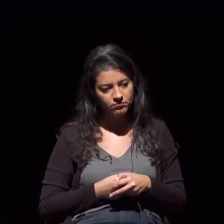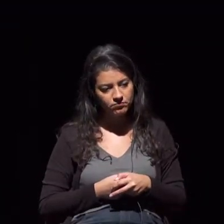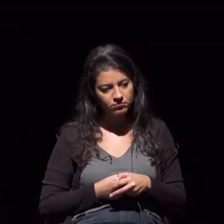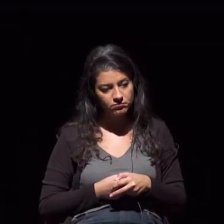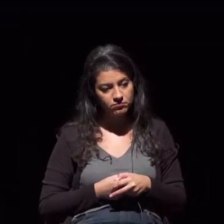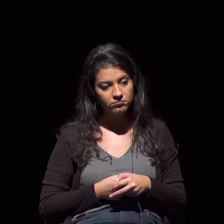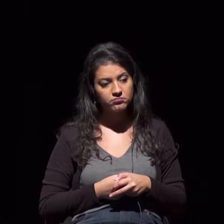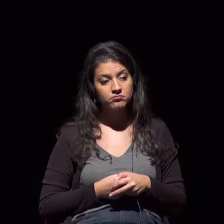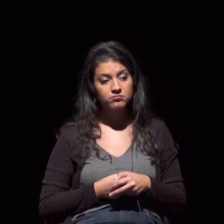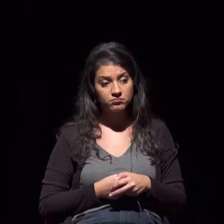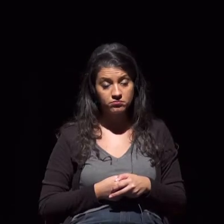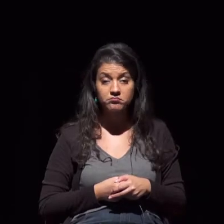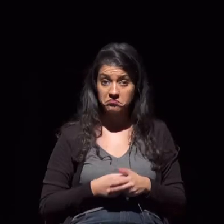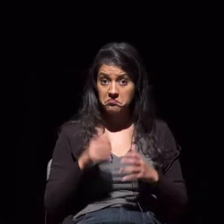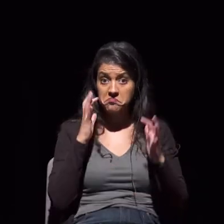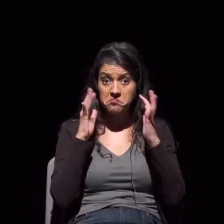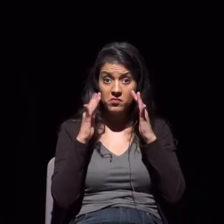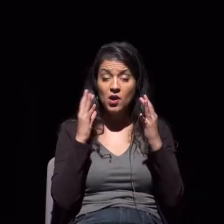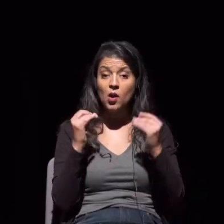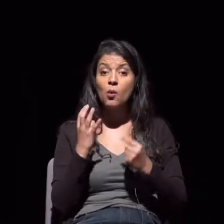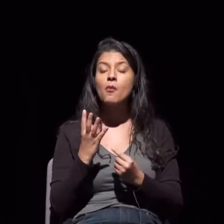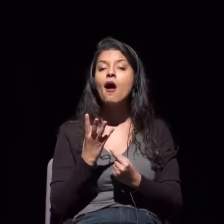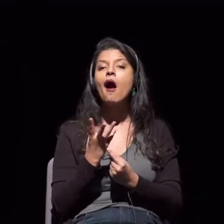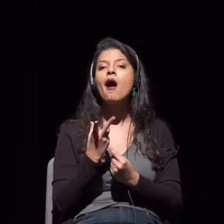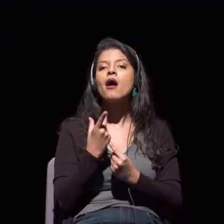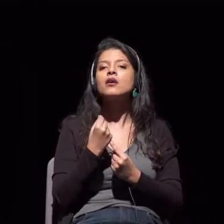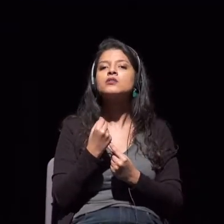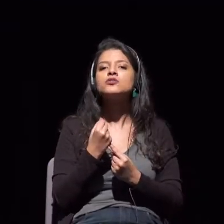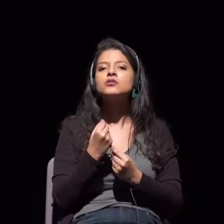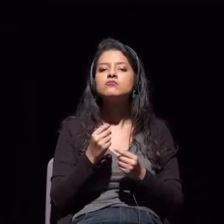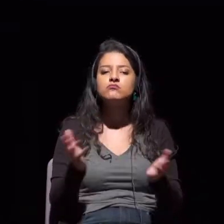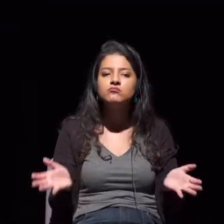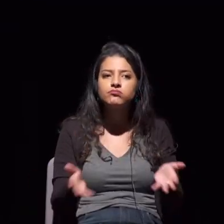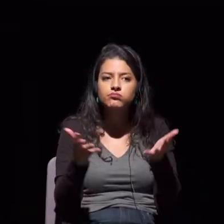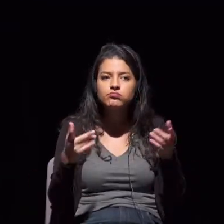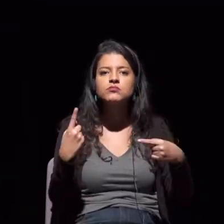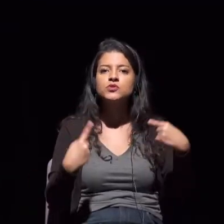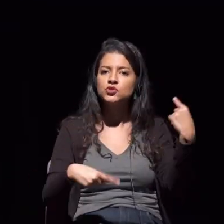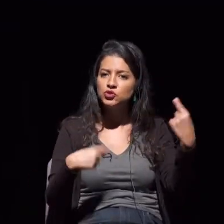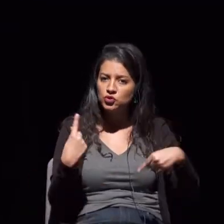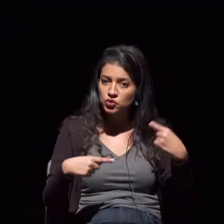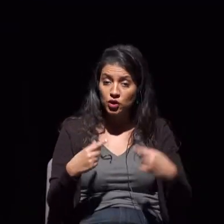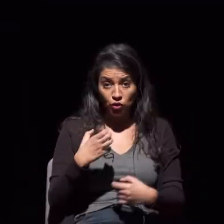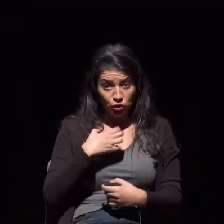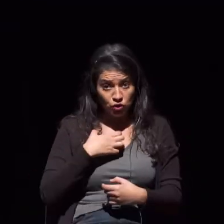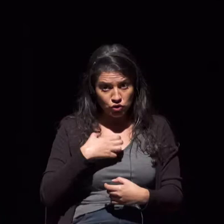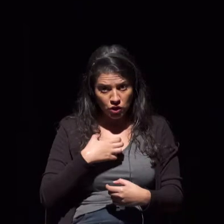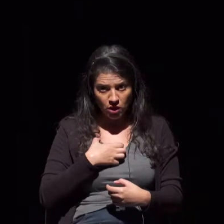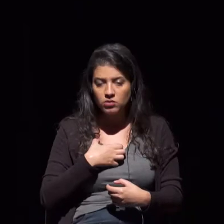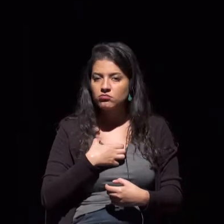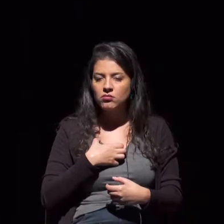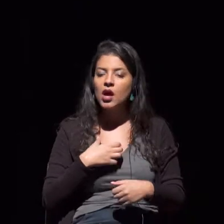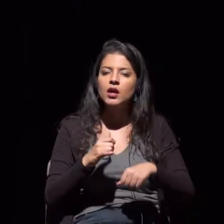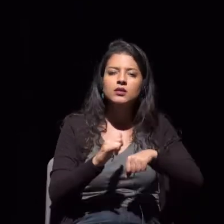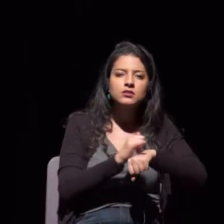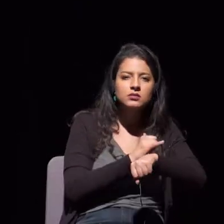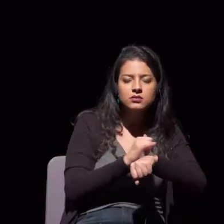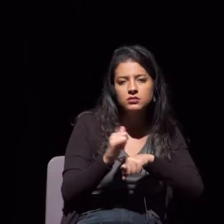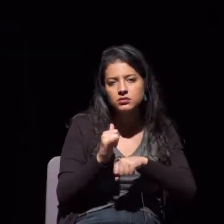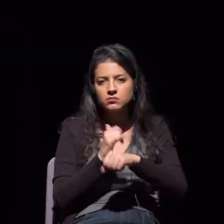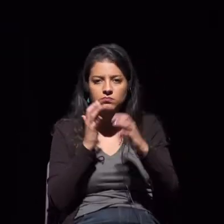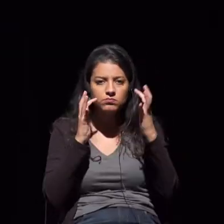can, how the community can begin to strategically work together to fight the threat that is